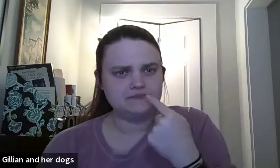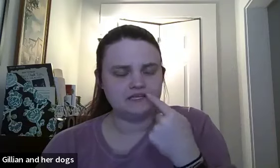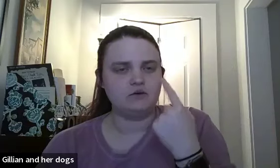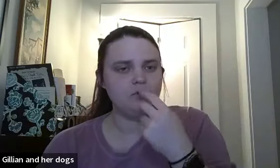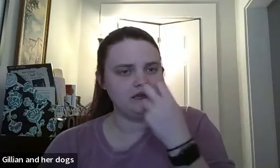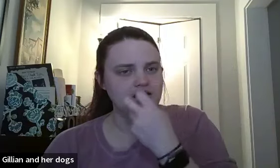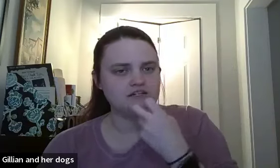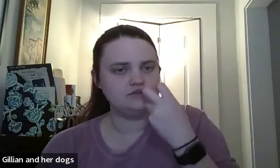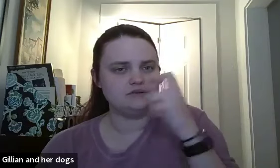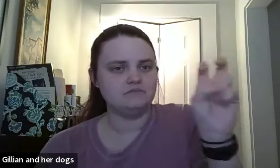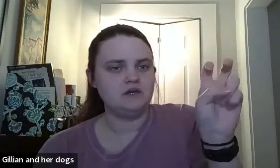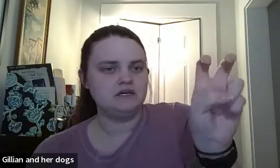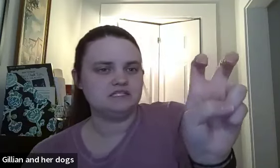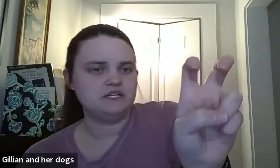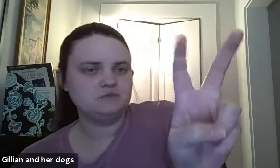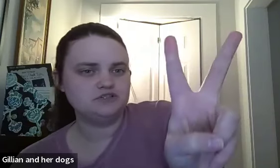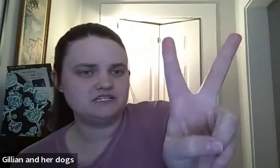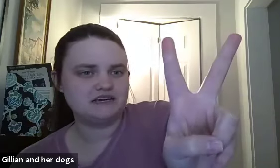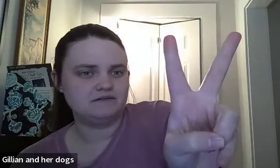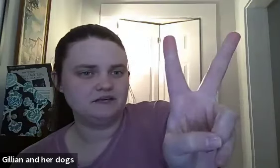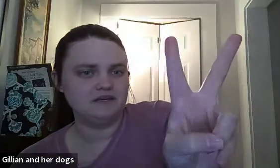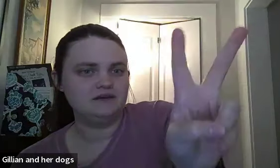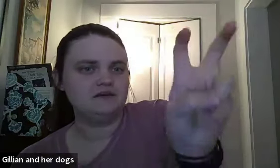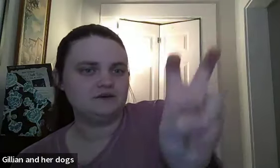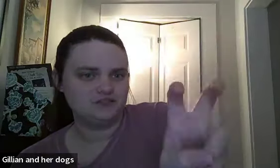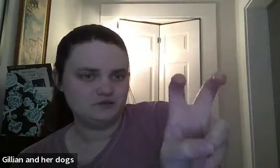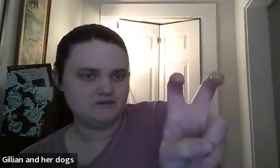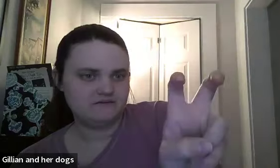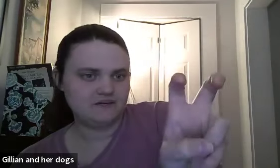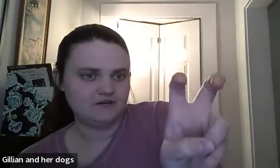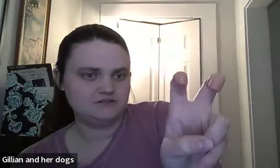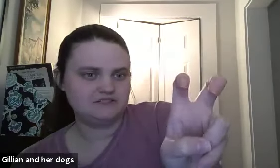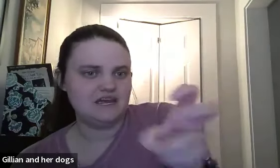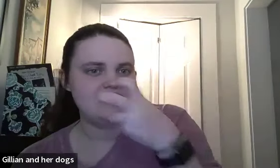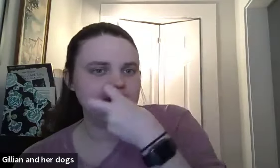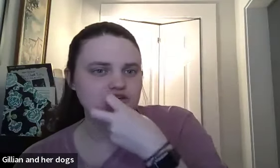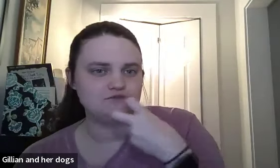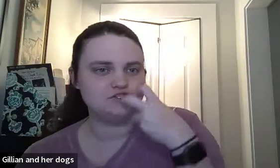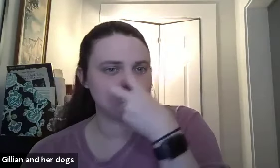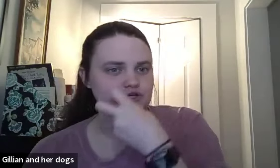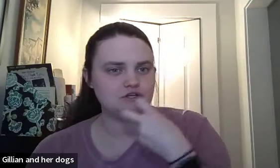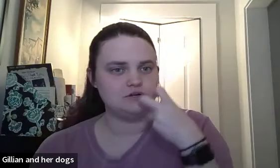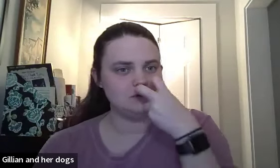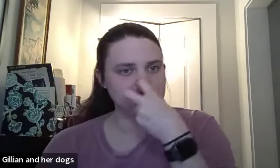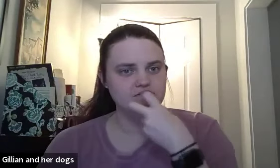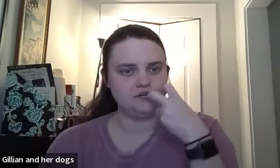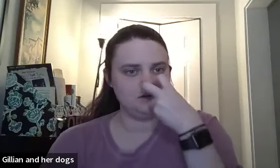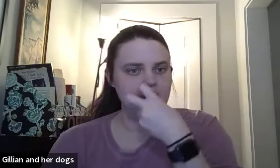lips?" Like they'll point, kind of do the speech motion is like a V, two bent fingers, and then you do a circular motion in front of your